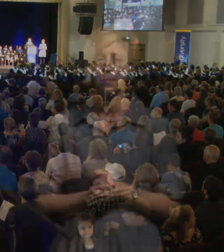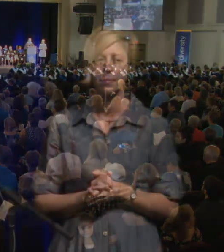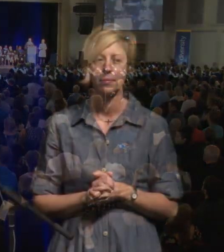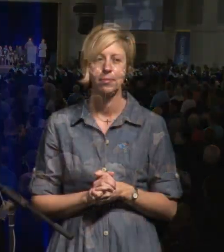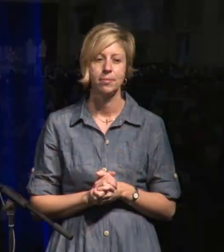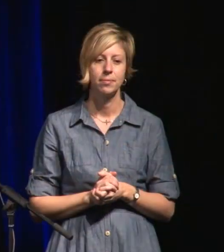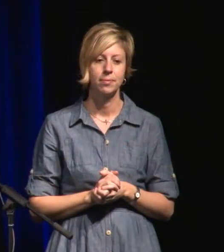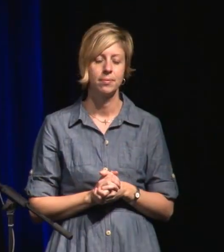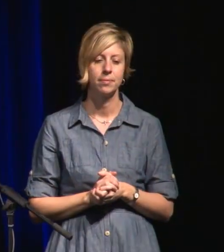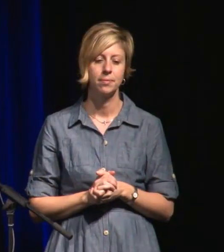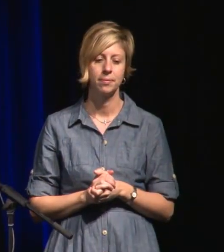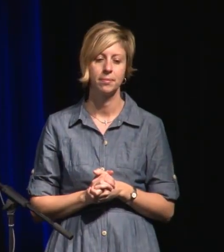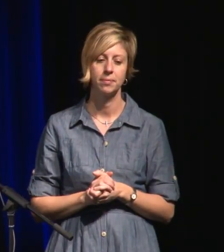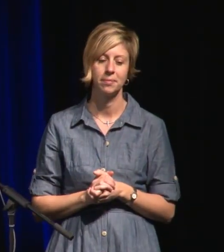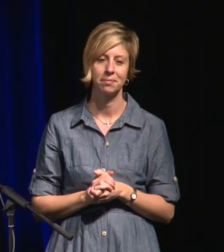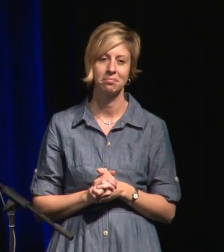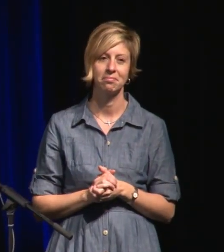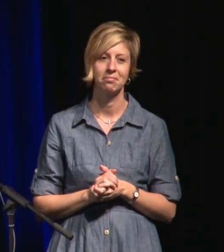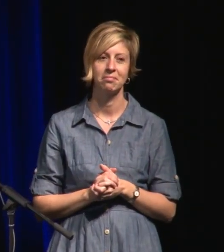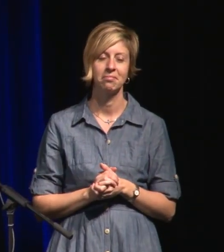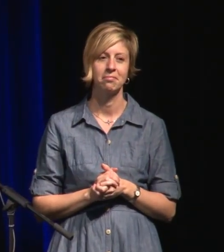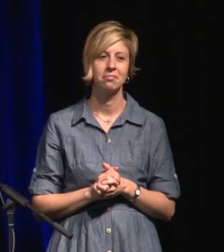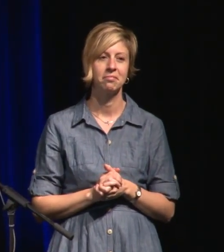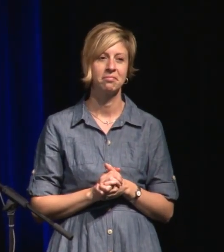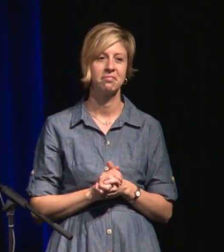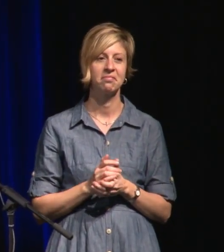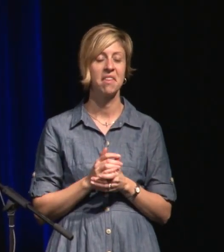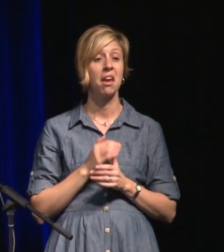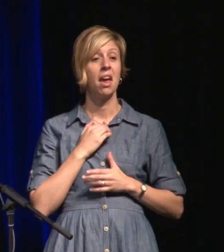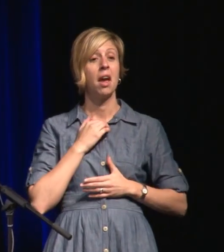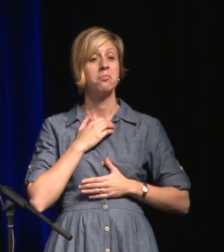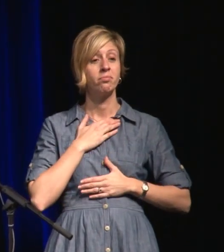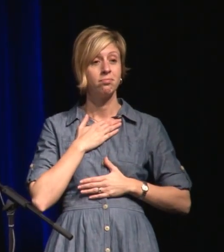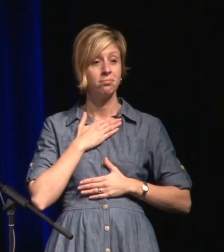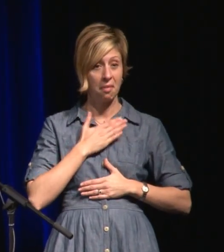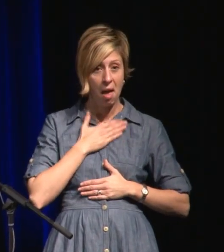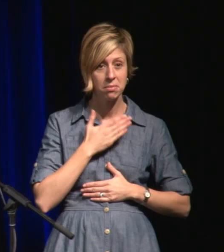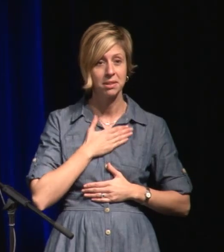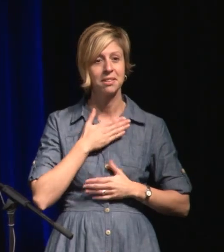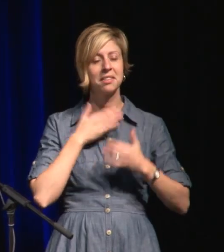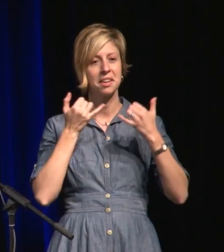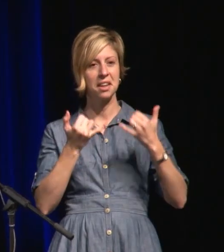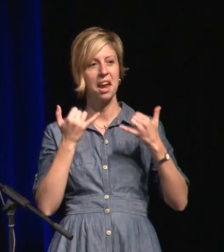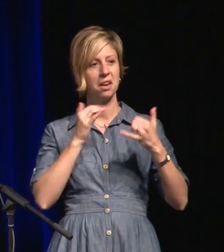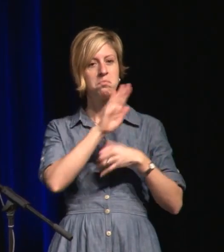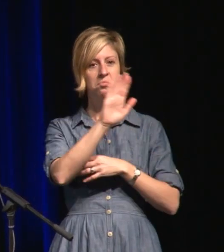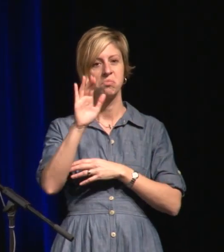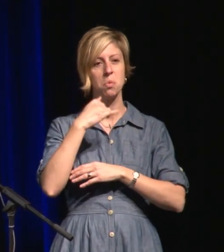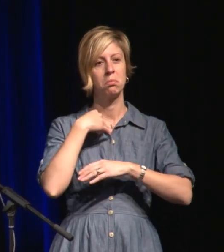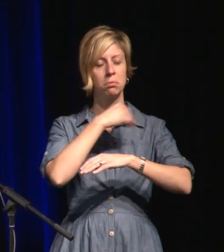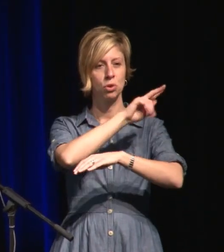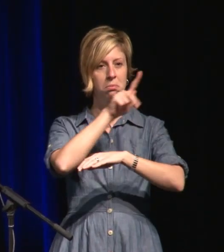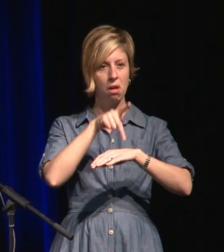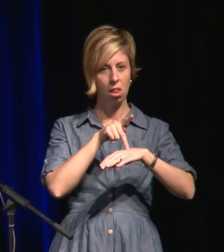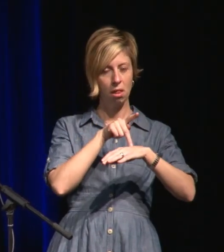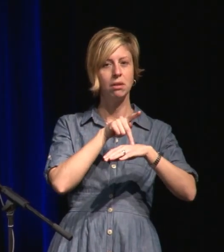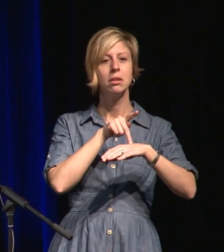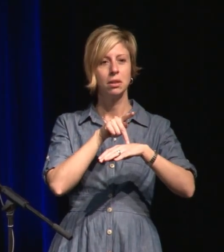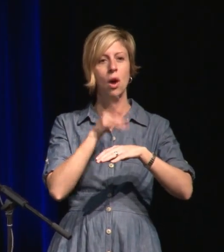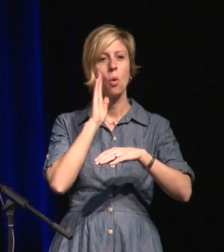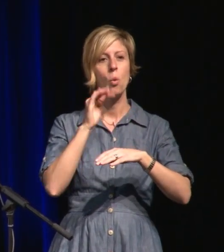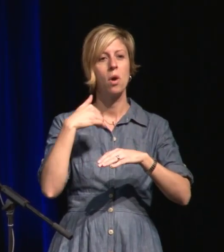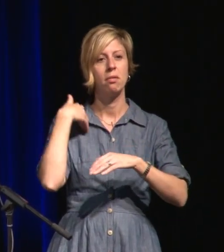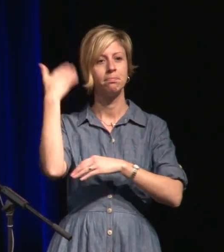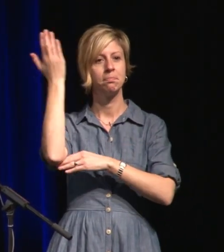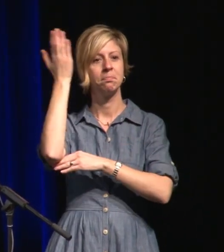Now, it is my privilege as your principal and on behalf of the President of Nova Scotia Community College to deliver this year's